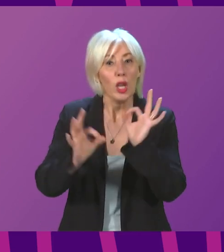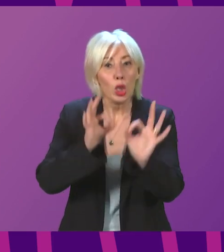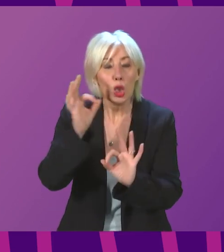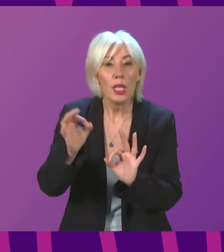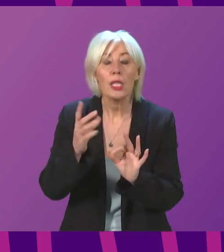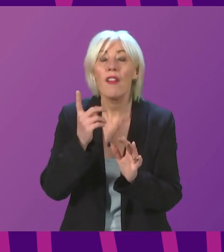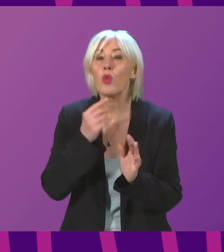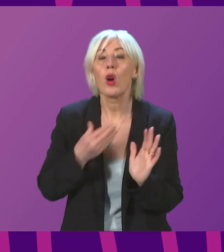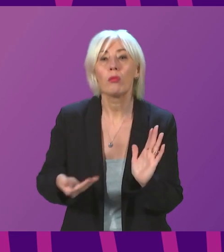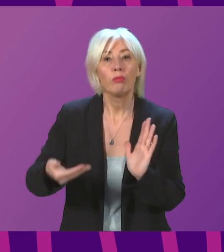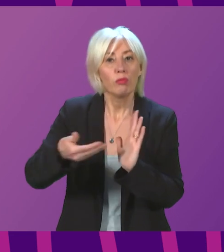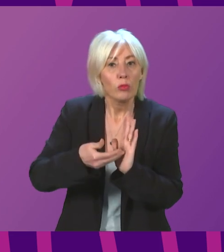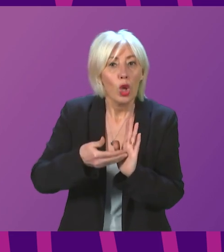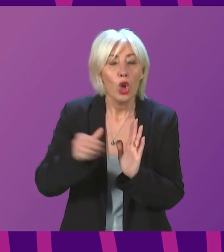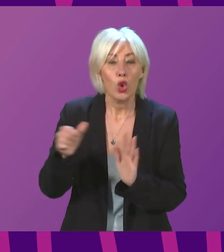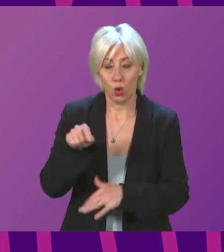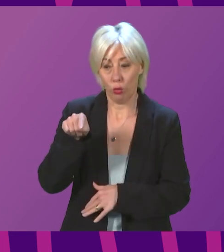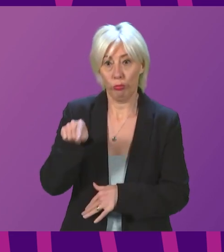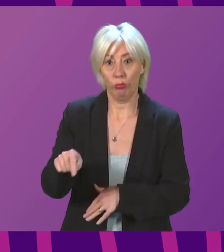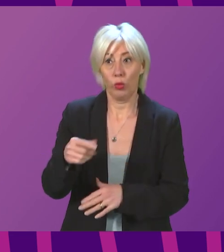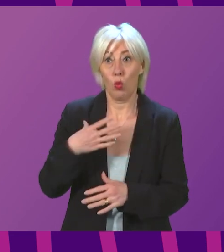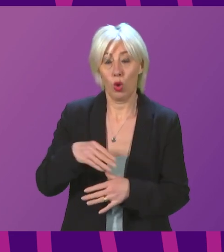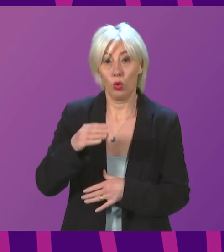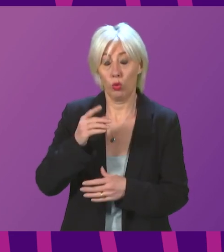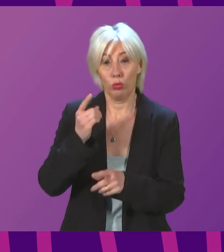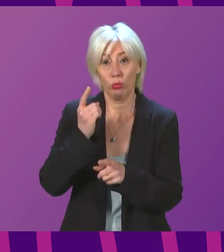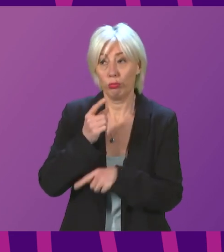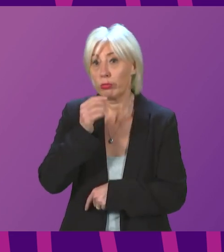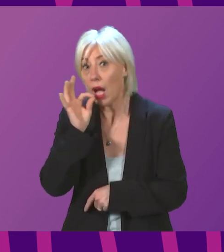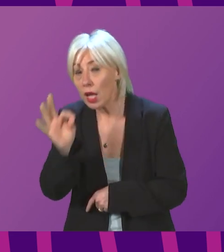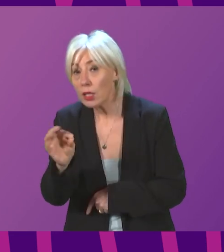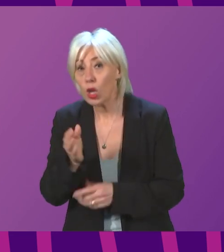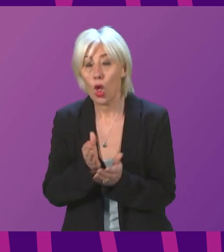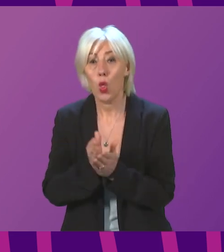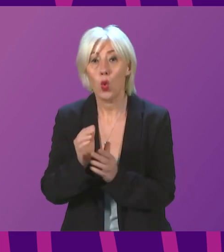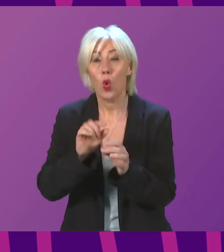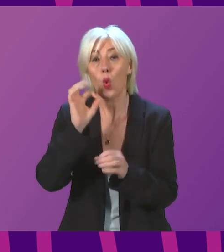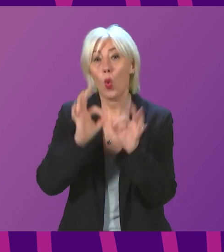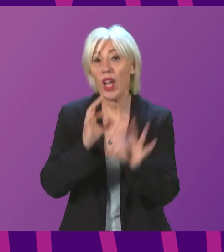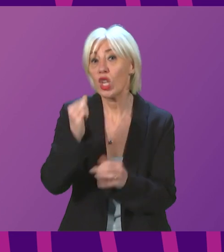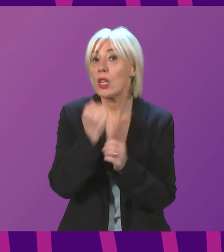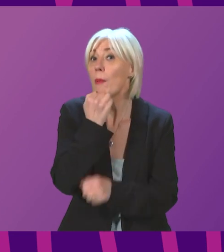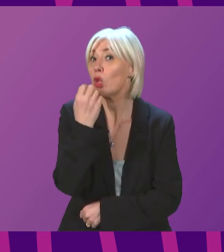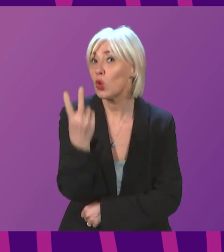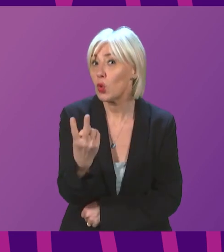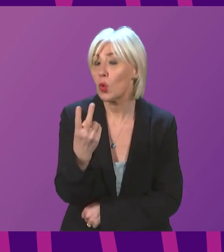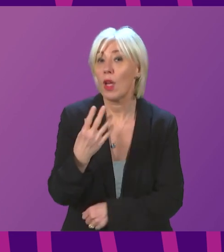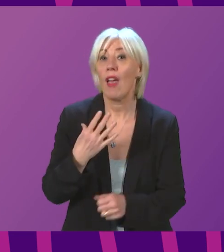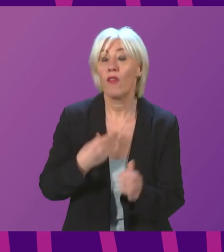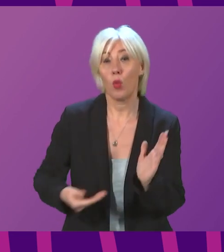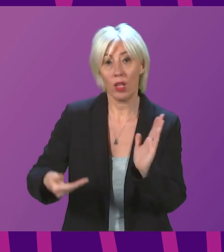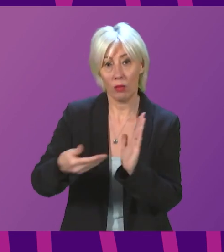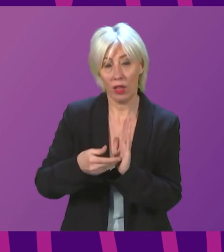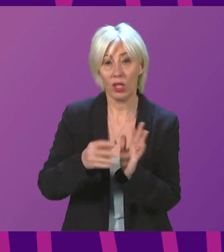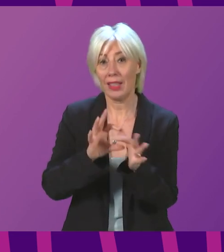general supplementaries should press their request to speak buttons during question two. Members wishing to ask supplementaries on questions